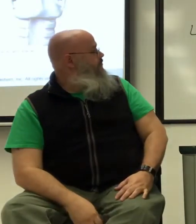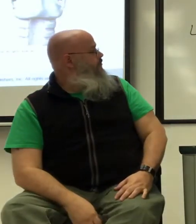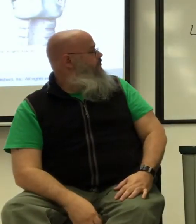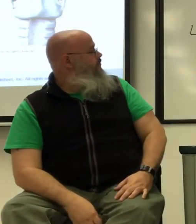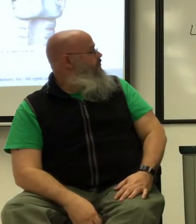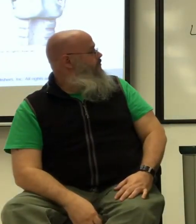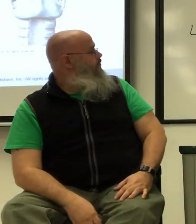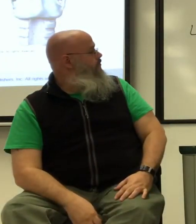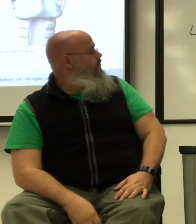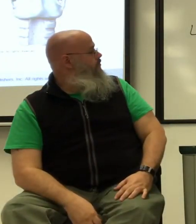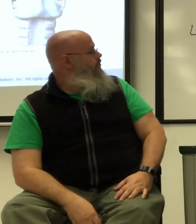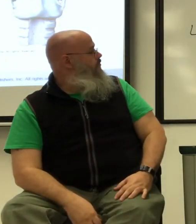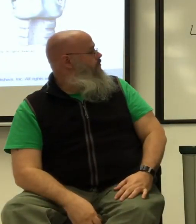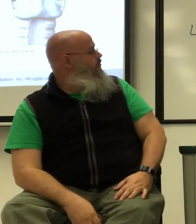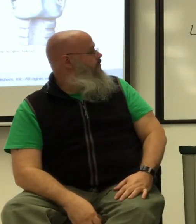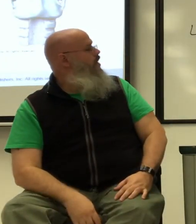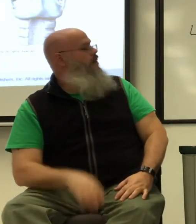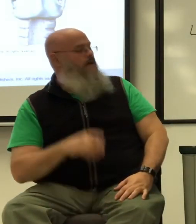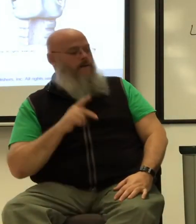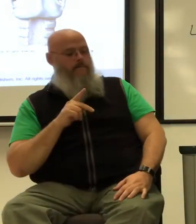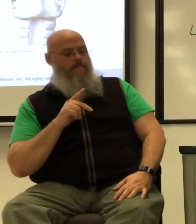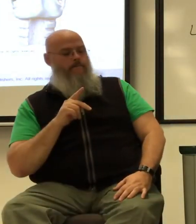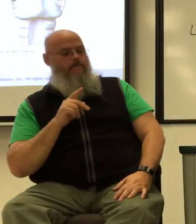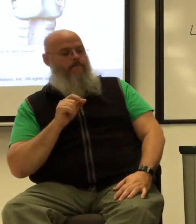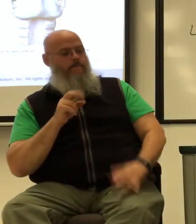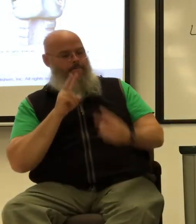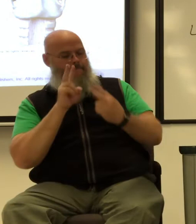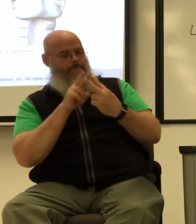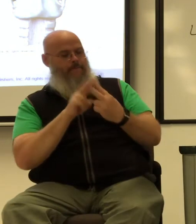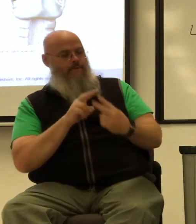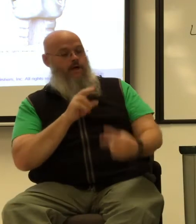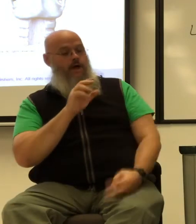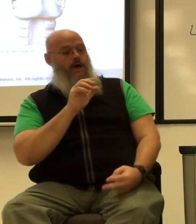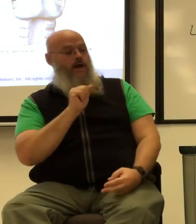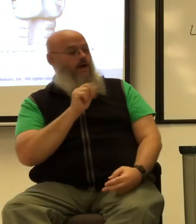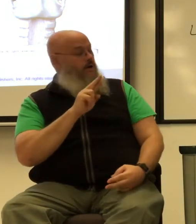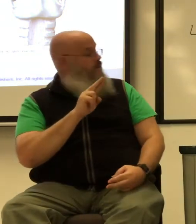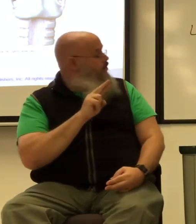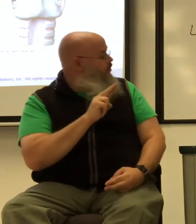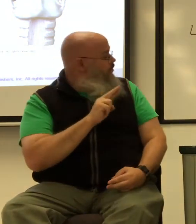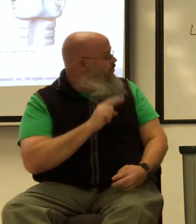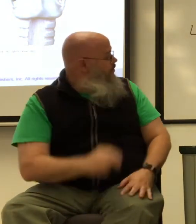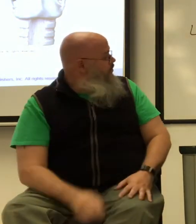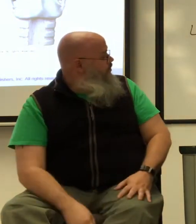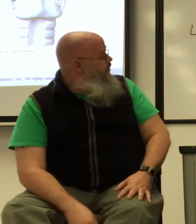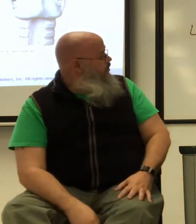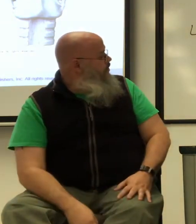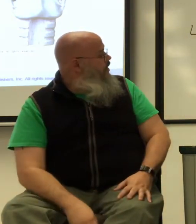thyroid and paired arytenoid cartilages.